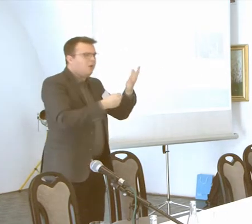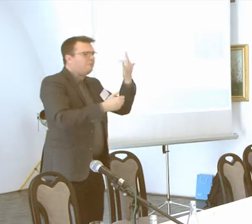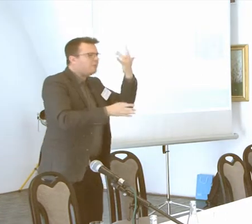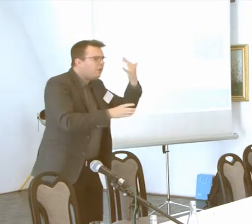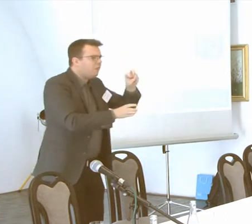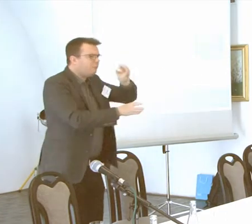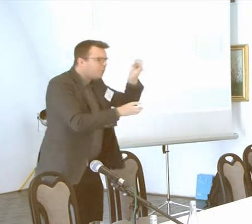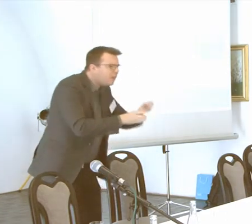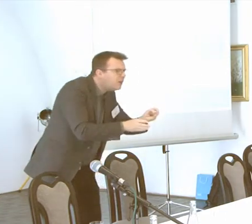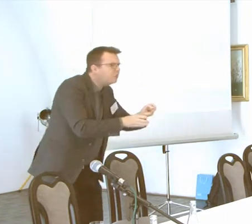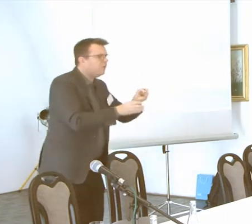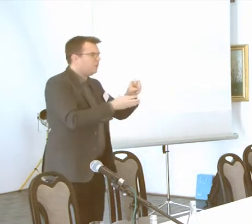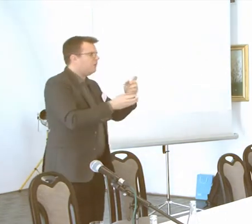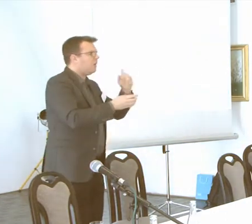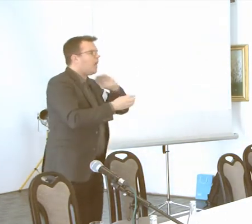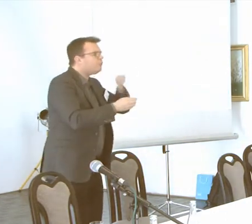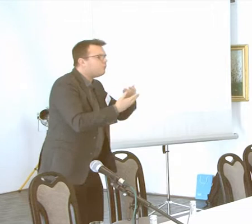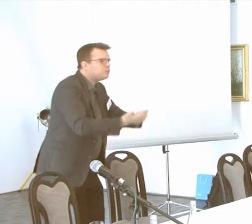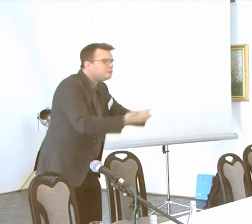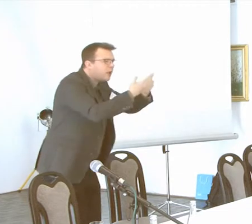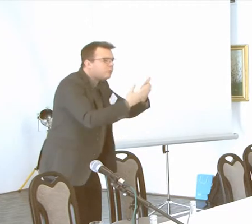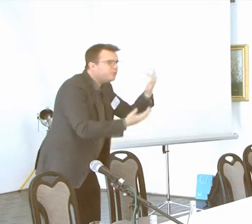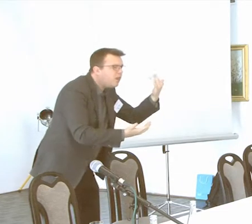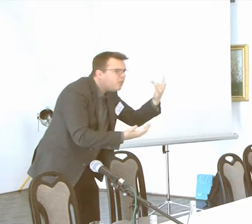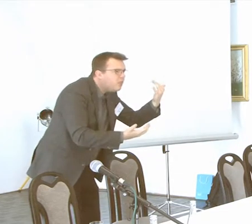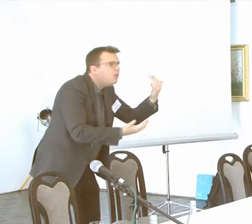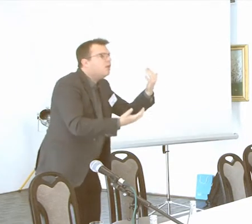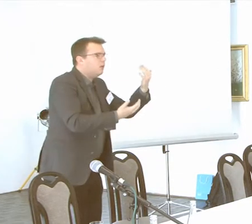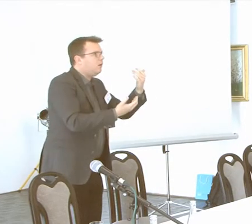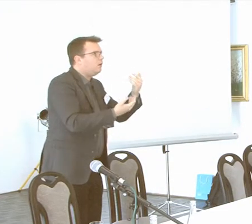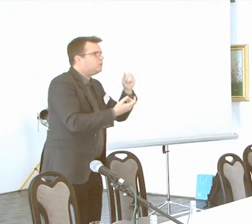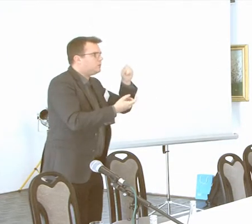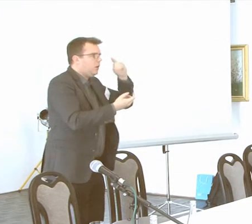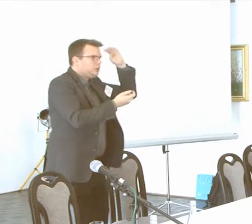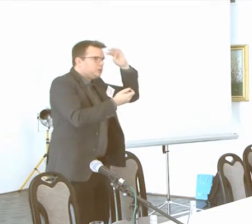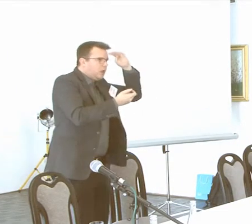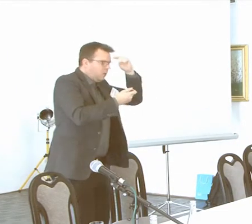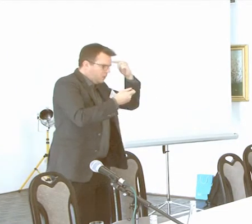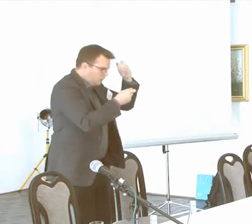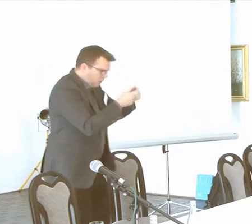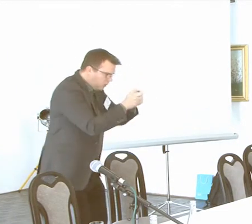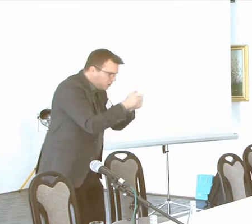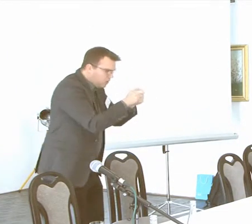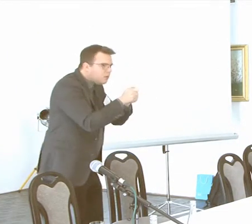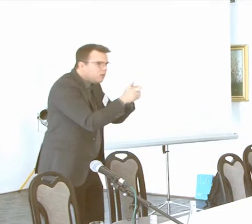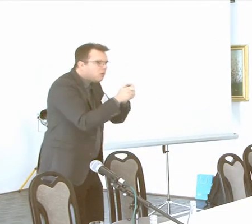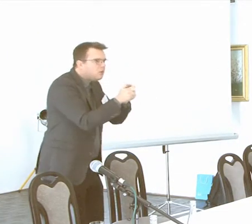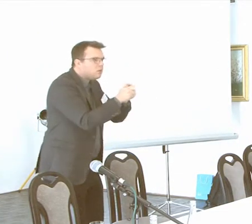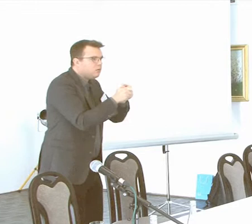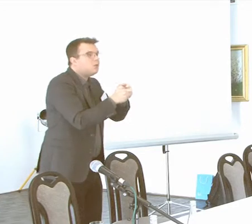is happening, and what the problem is, and describing and what you need the help for, everything, you have to think about this and sending it on